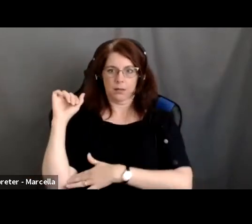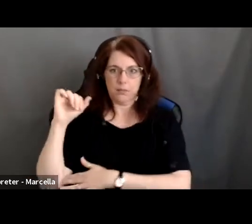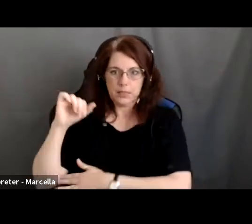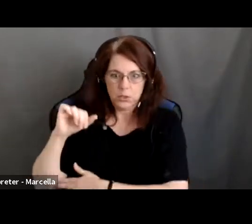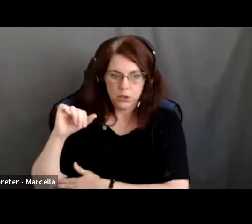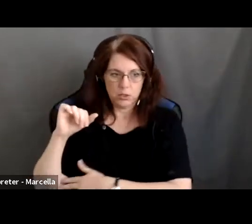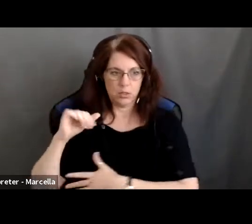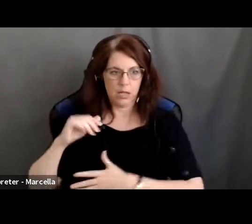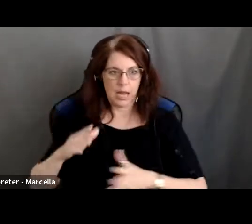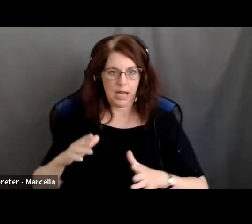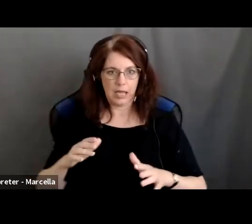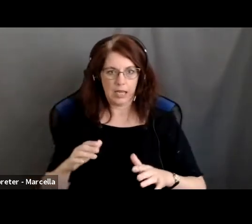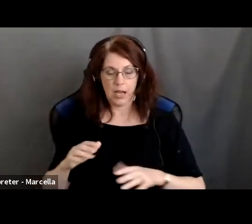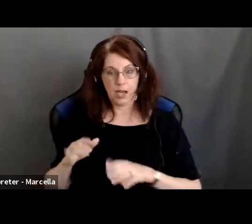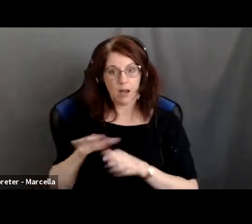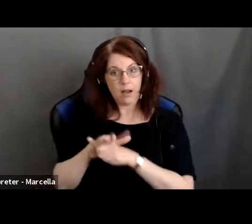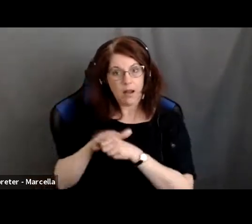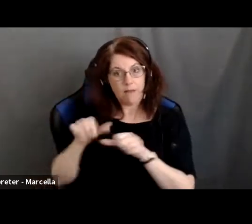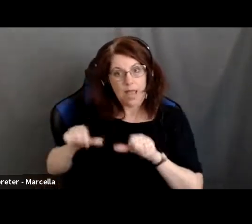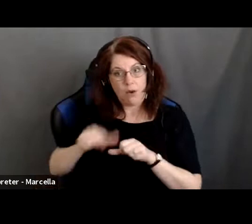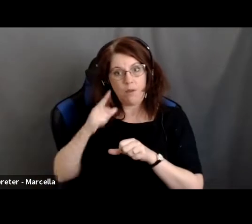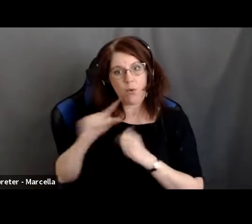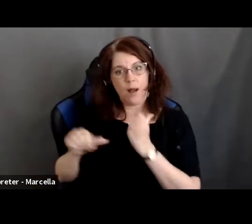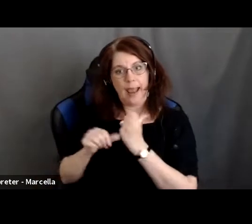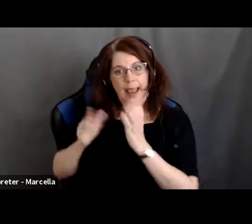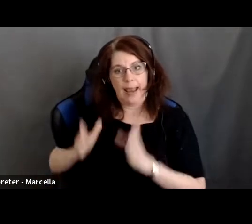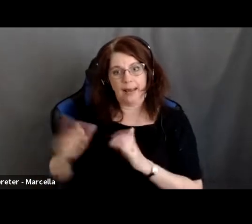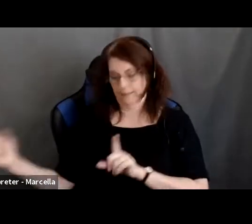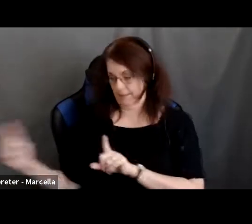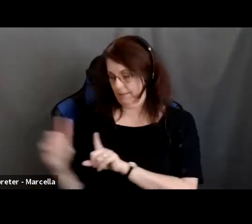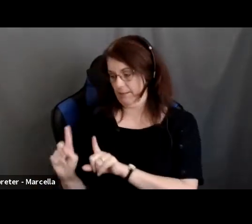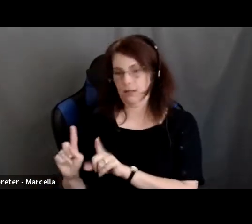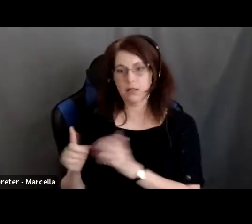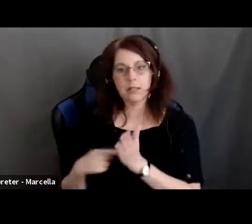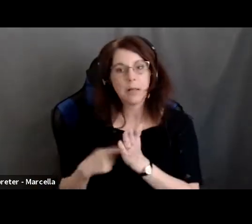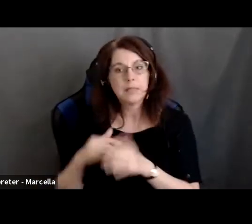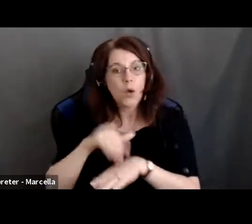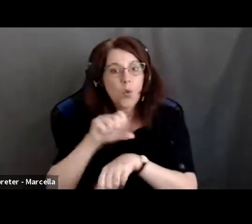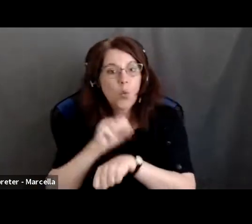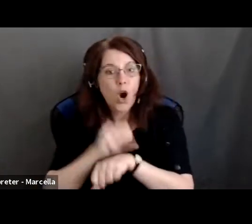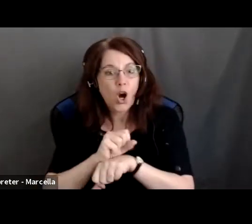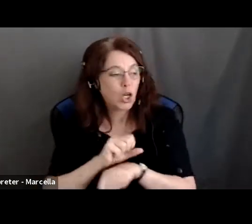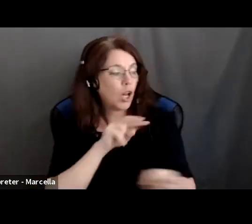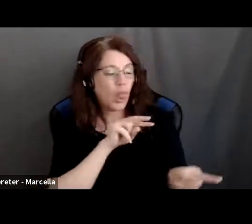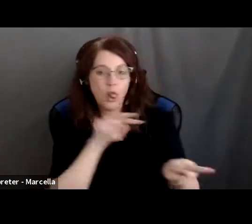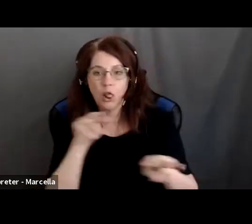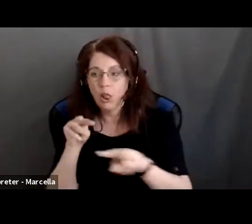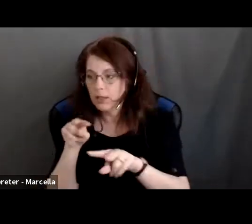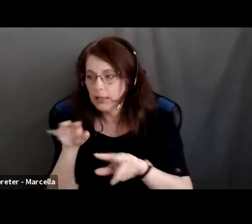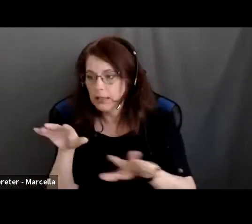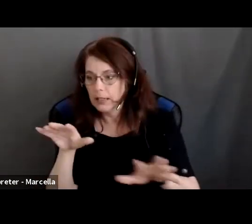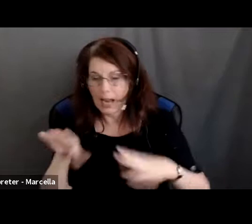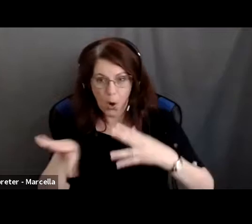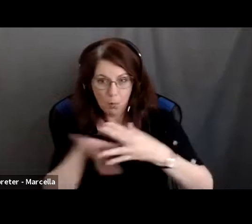again, is there room for an aid? Sometimes when you're in a work environment, looking at the